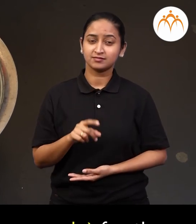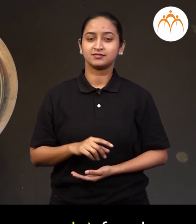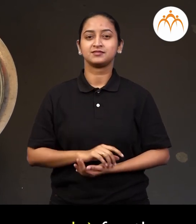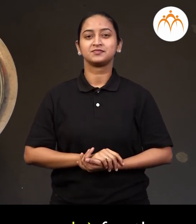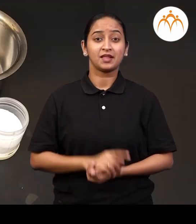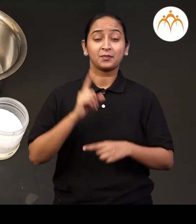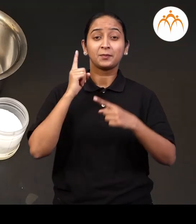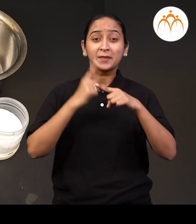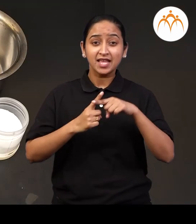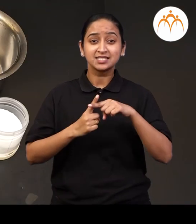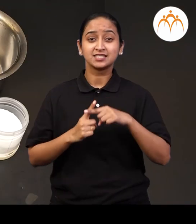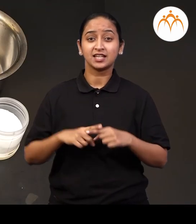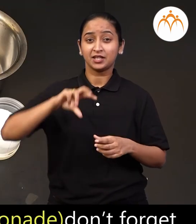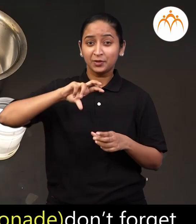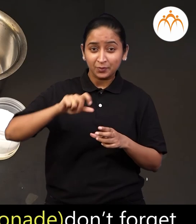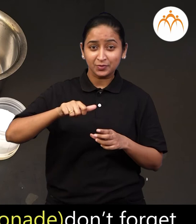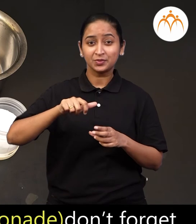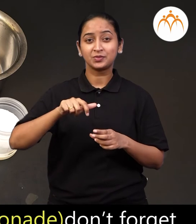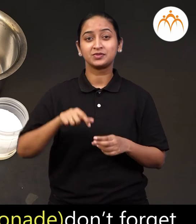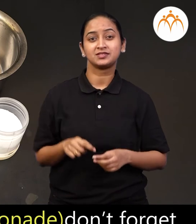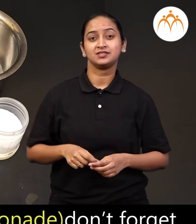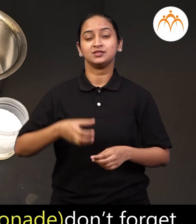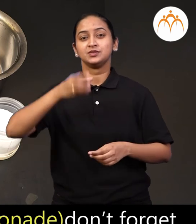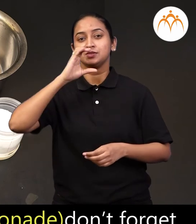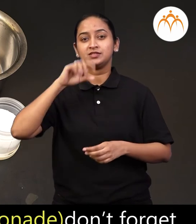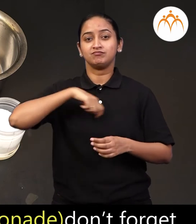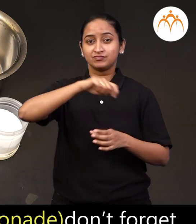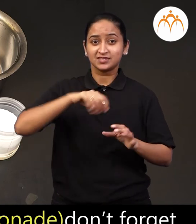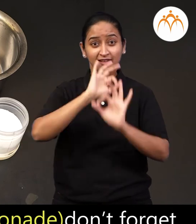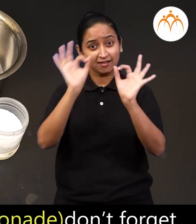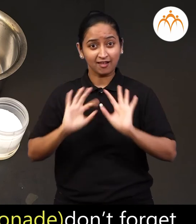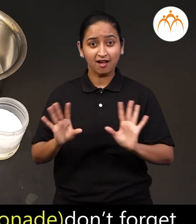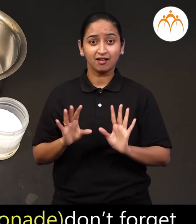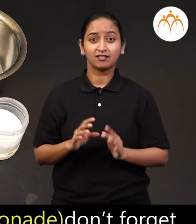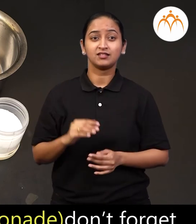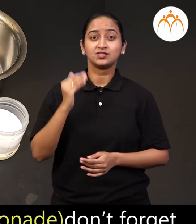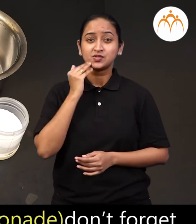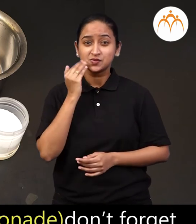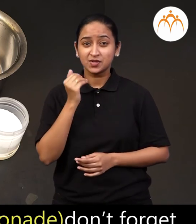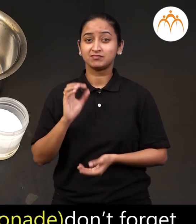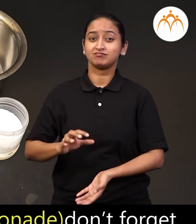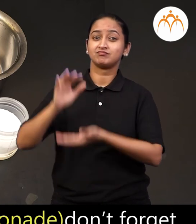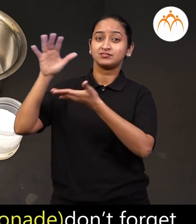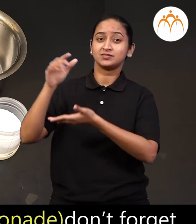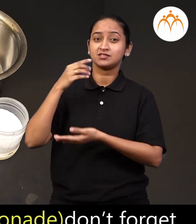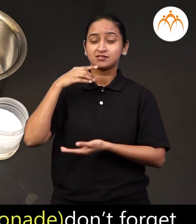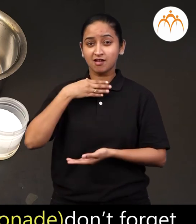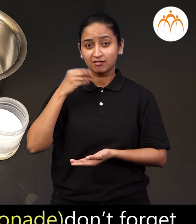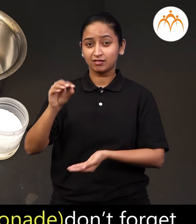And yes, after making sherbet, don't forget to keep all the things back to